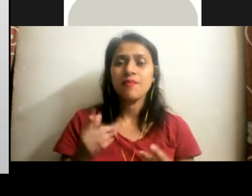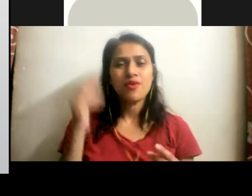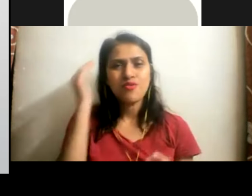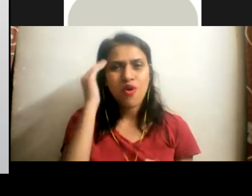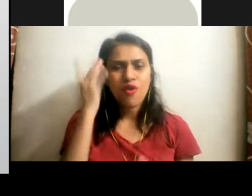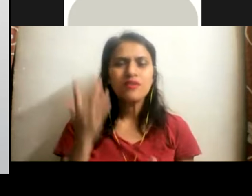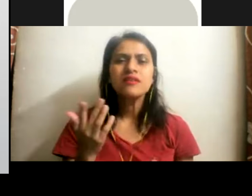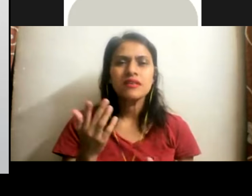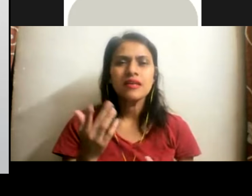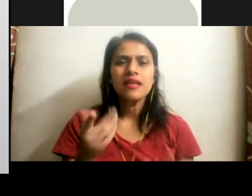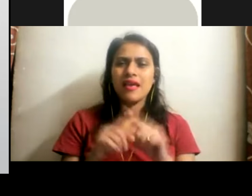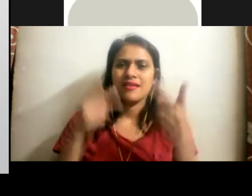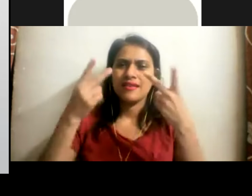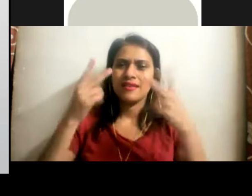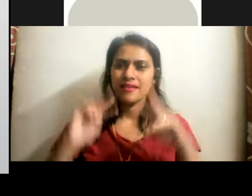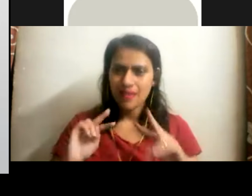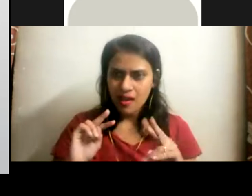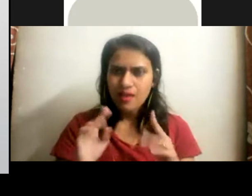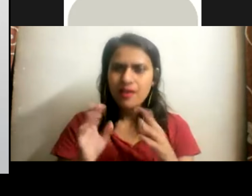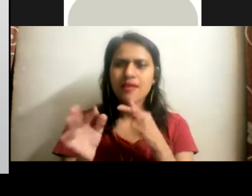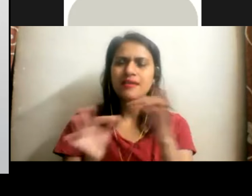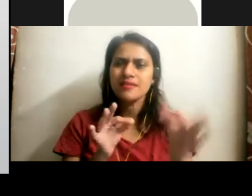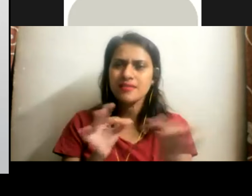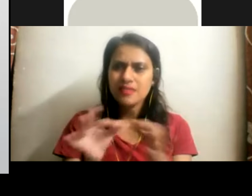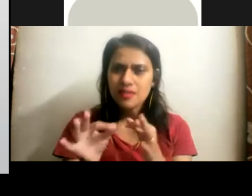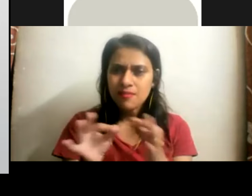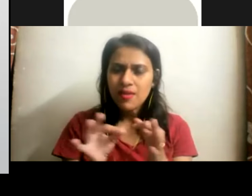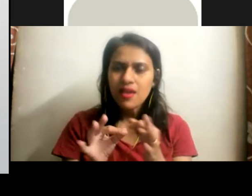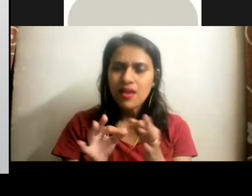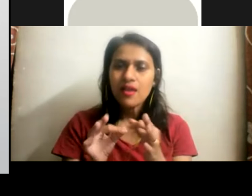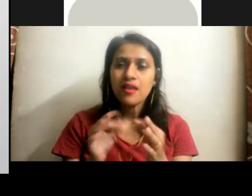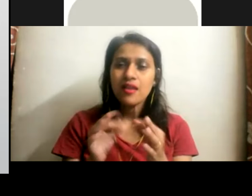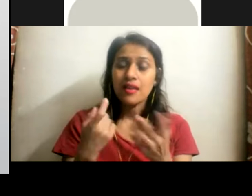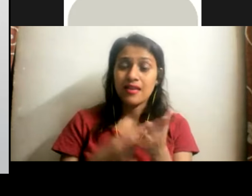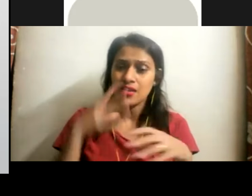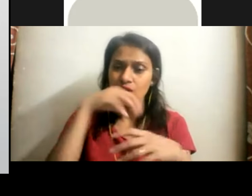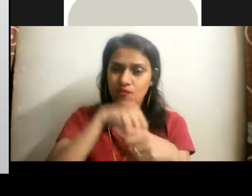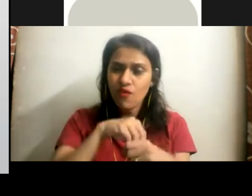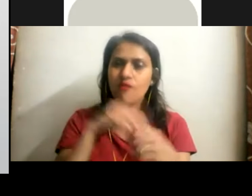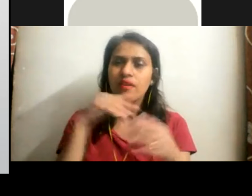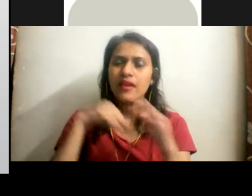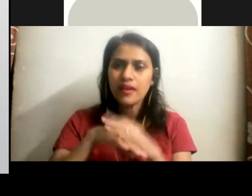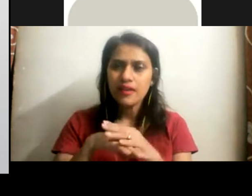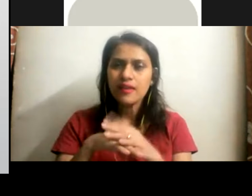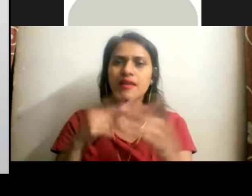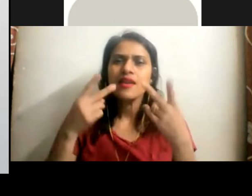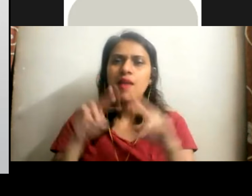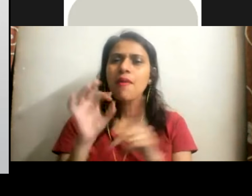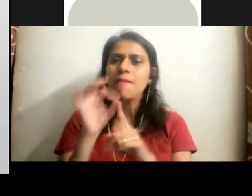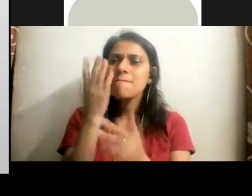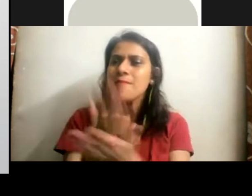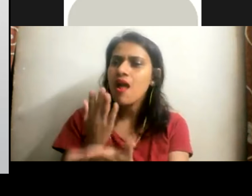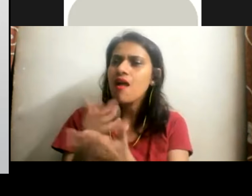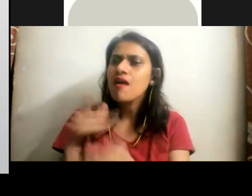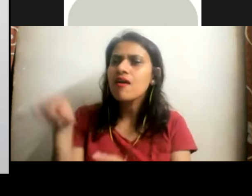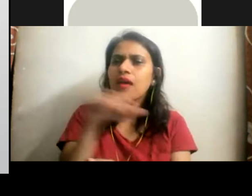is interpreted. So the researcher is involved in interpretation of what the participants have said